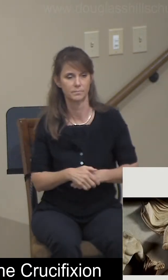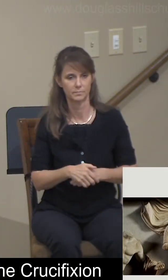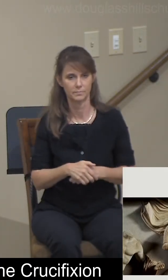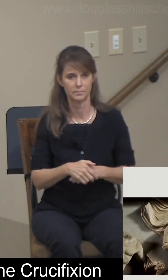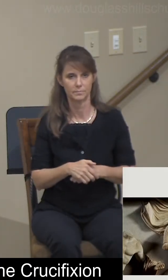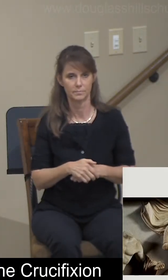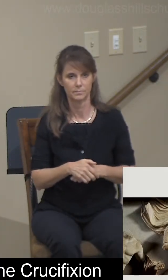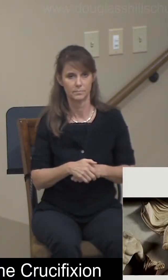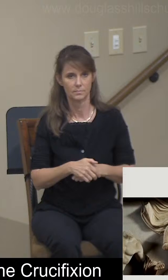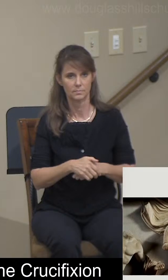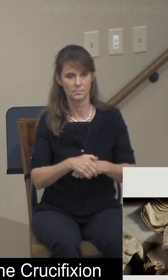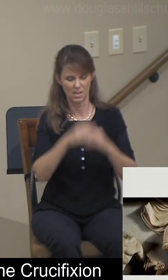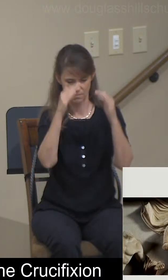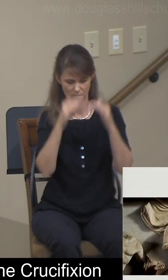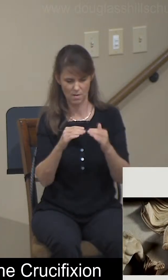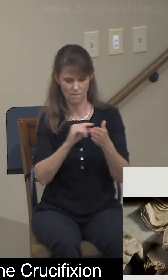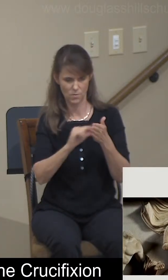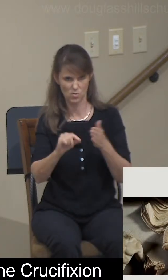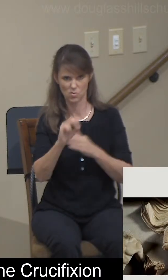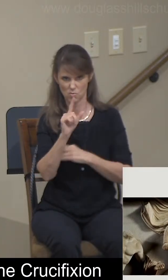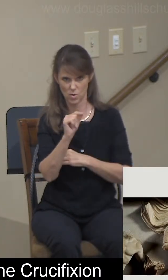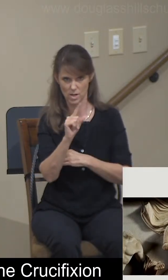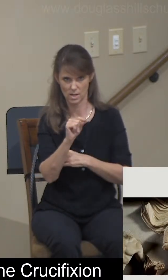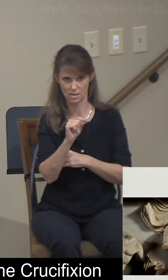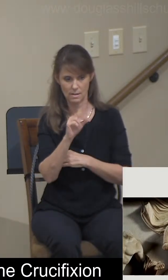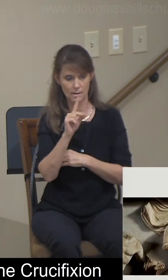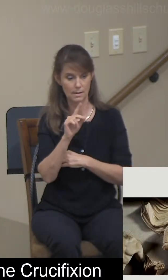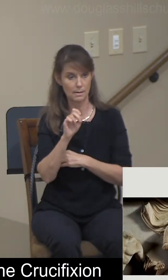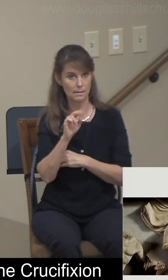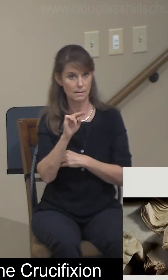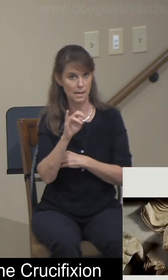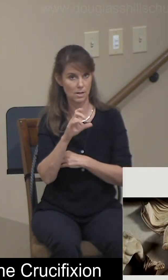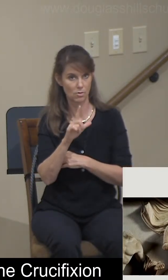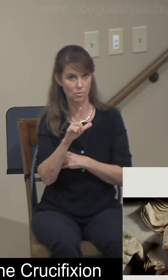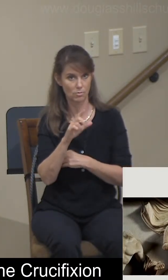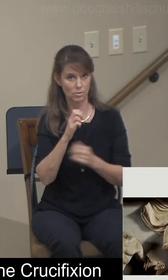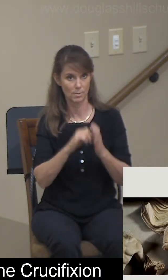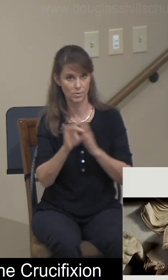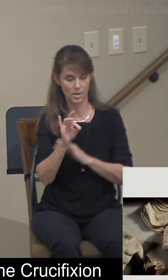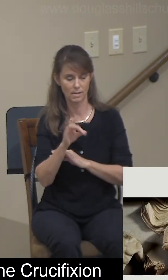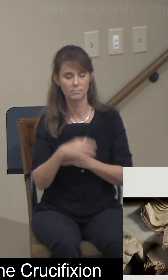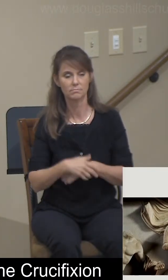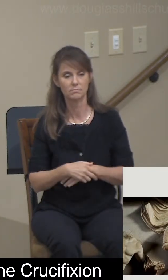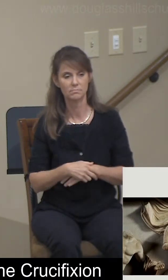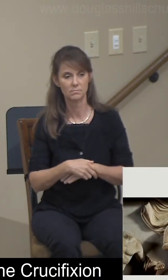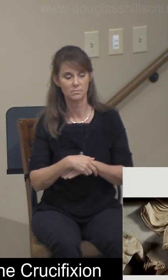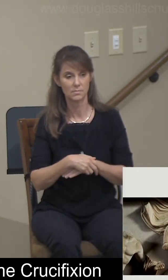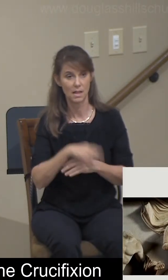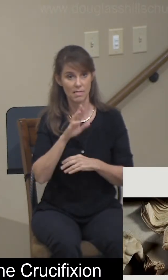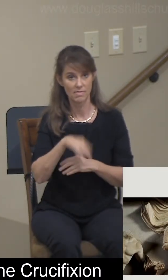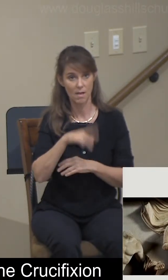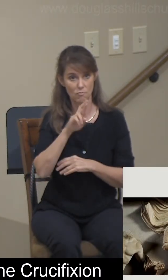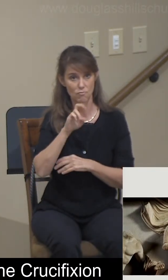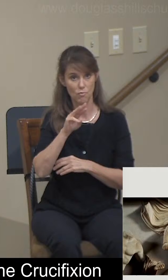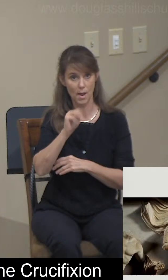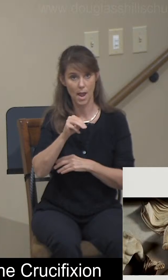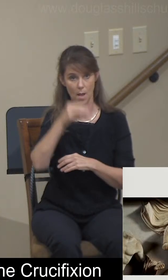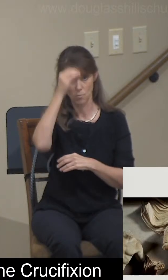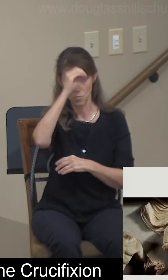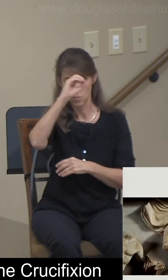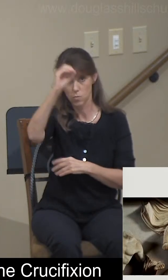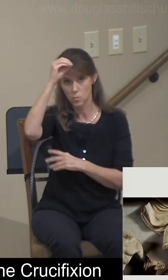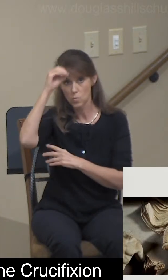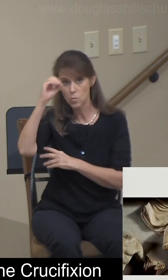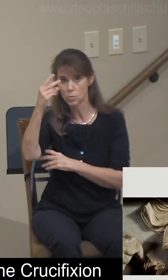of and the meaning of this. Daniel chapter 8, verse 20. As for the ram that you saw with the two horns, these were the kings